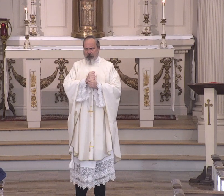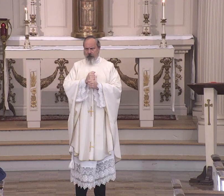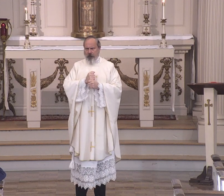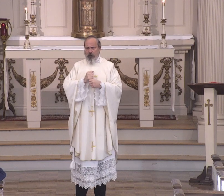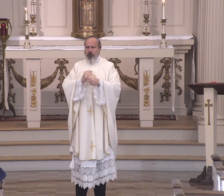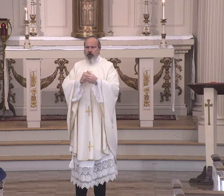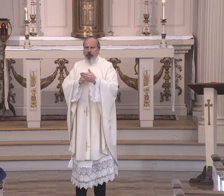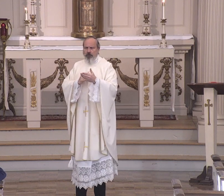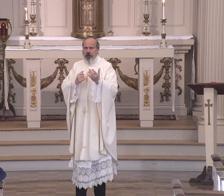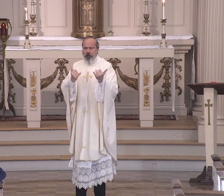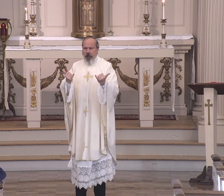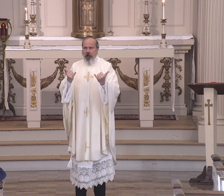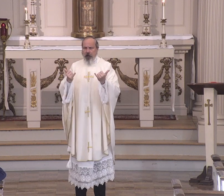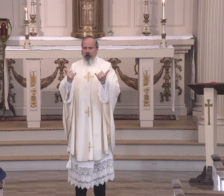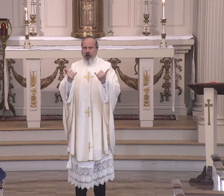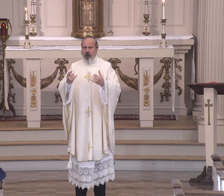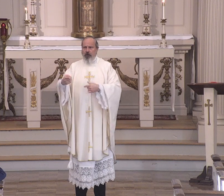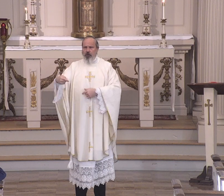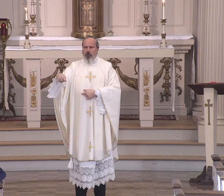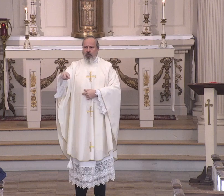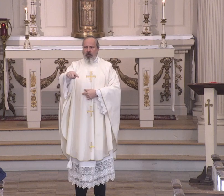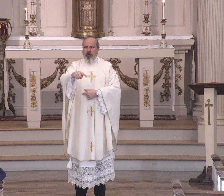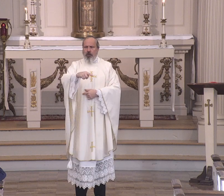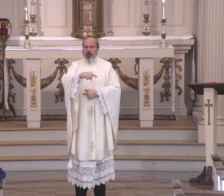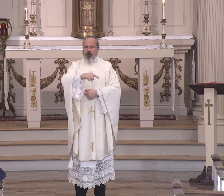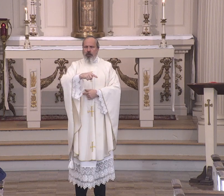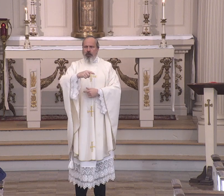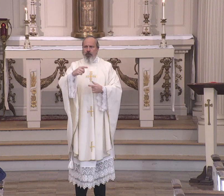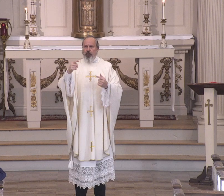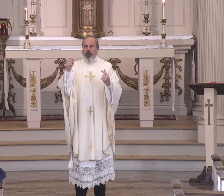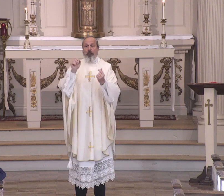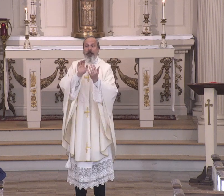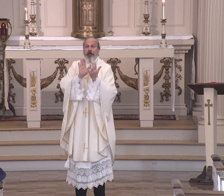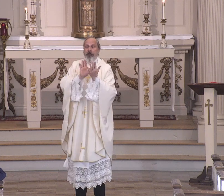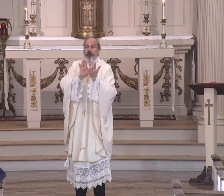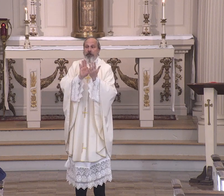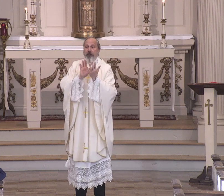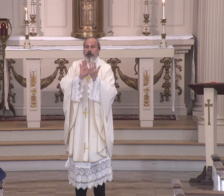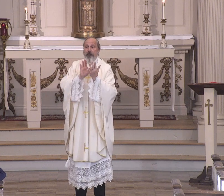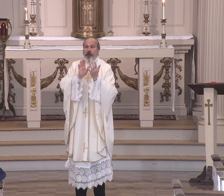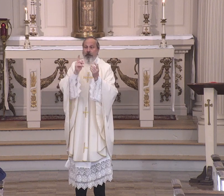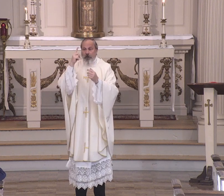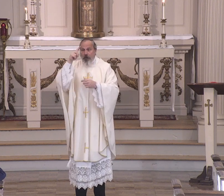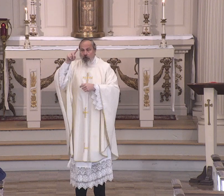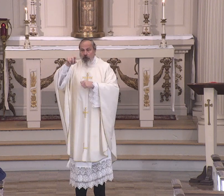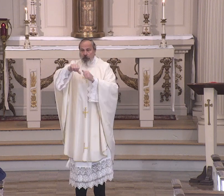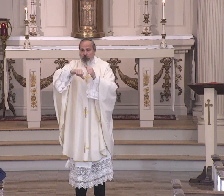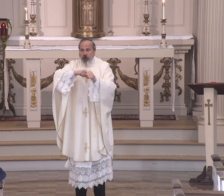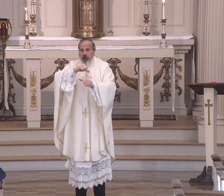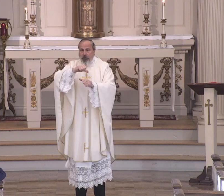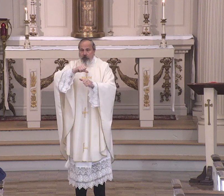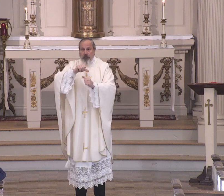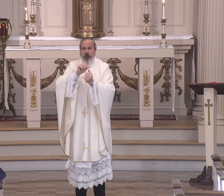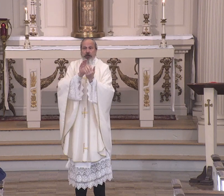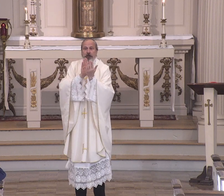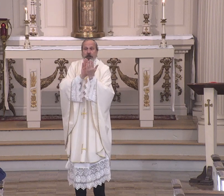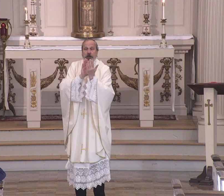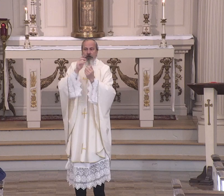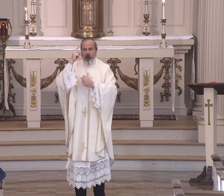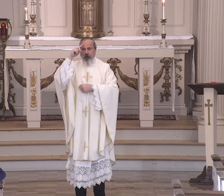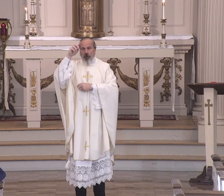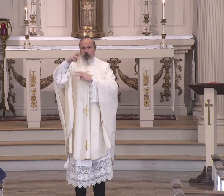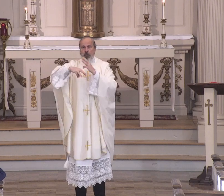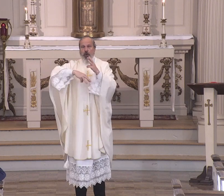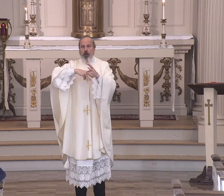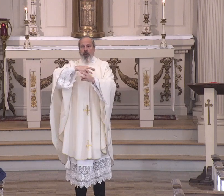all of us here that we can do, that we are doing right now, even as we are here, is being present. We are being